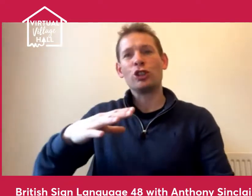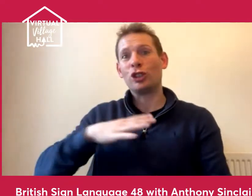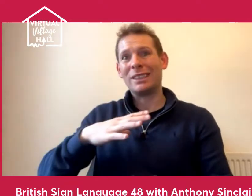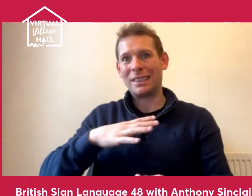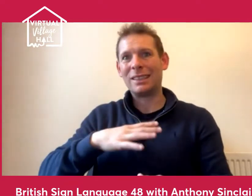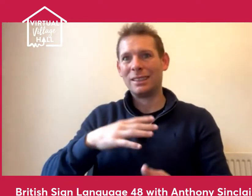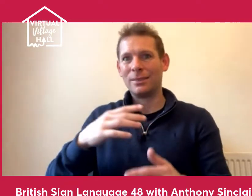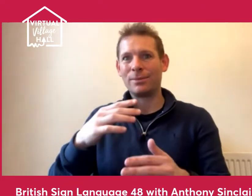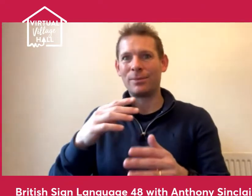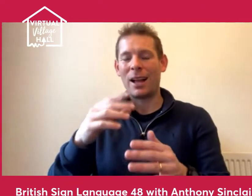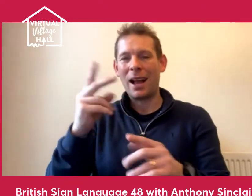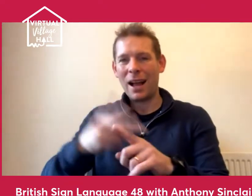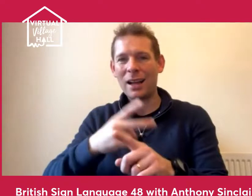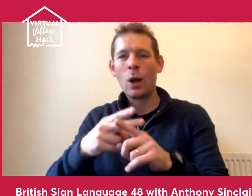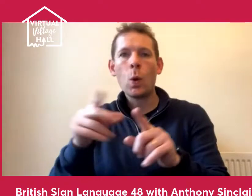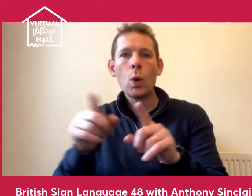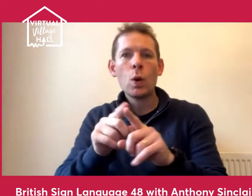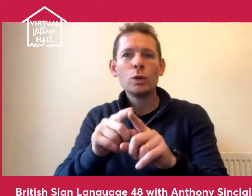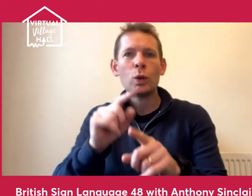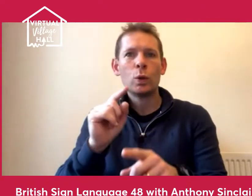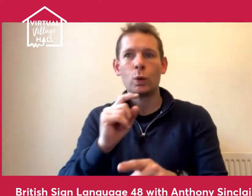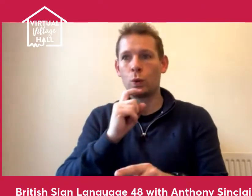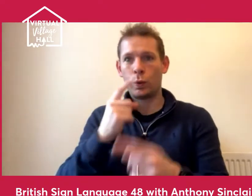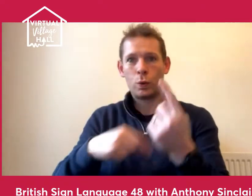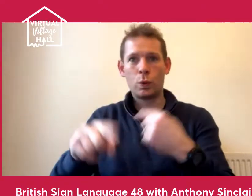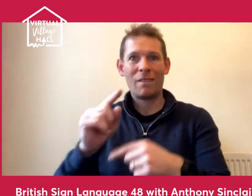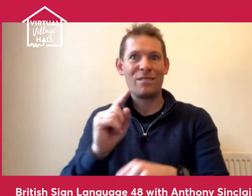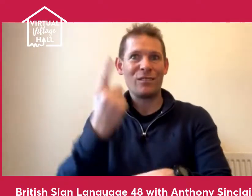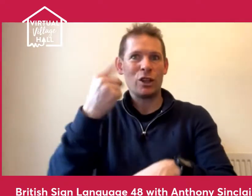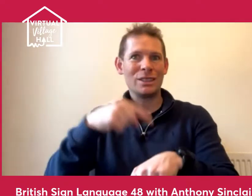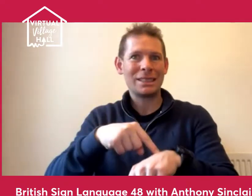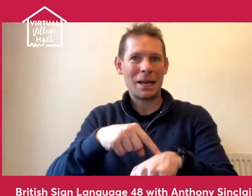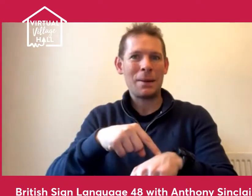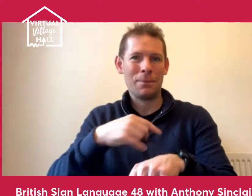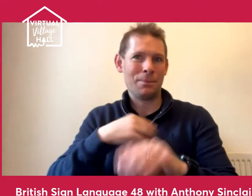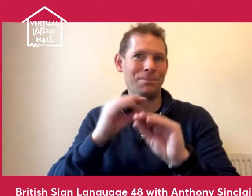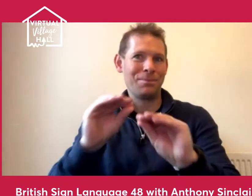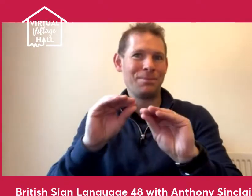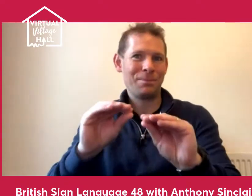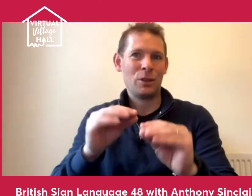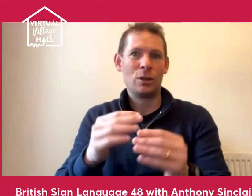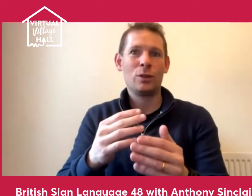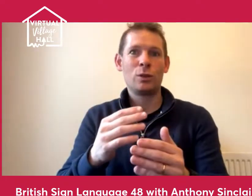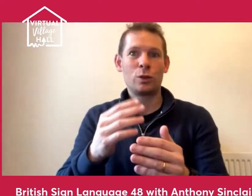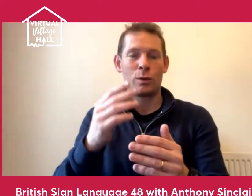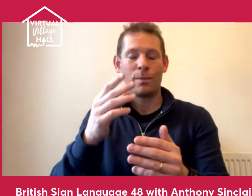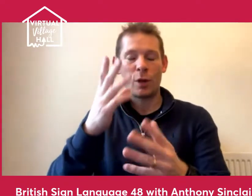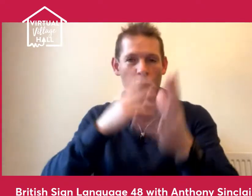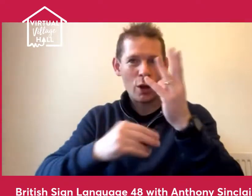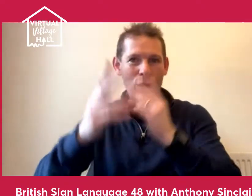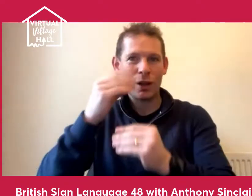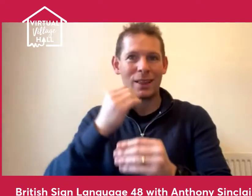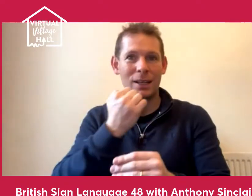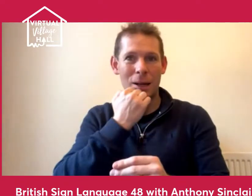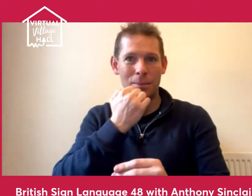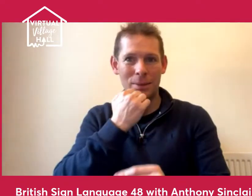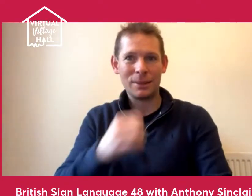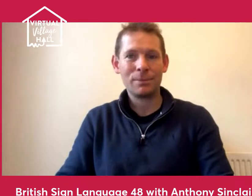did, but just in case you have forgotten them, let's do a recap. And if it's your first time joining, then you'll be learning this for the first time.